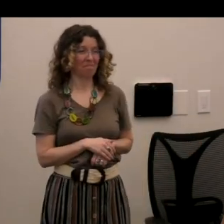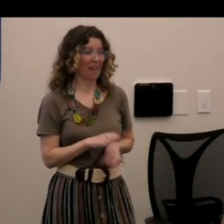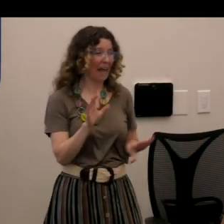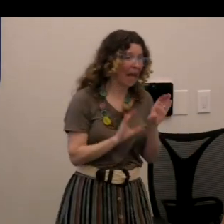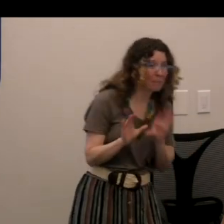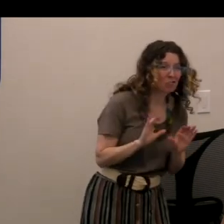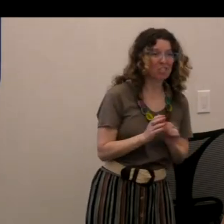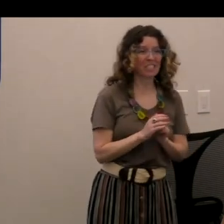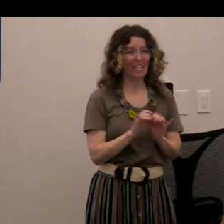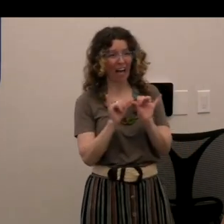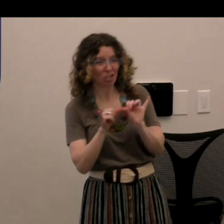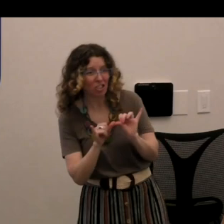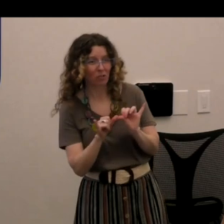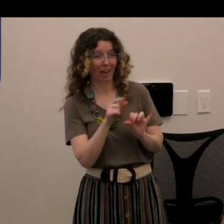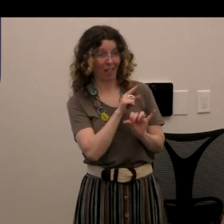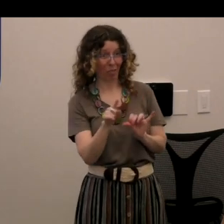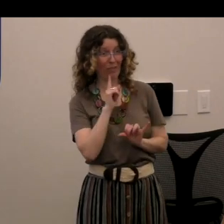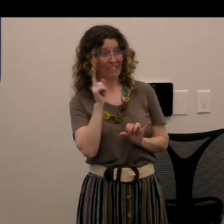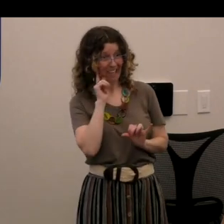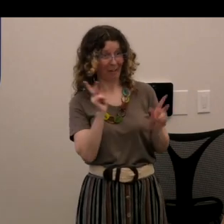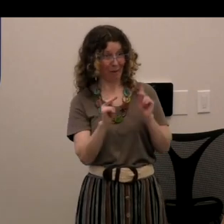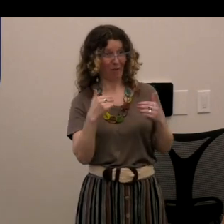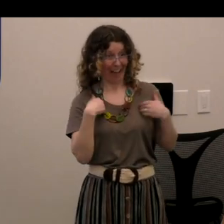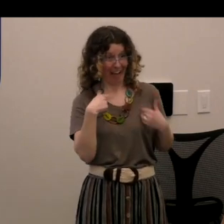They want to do biology, chemistry, engineering.